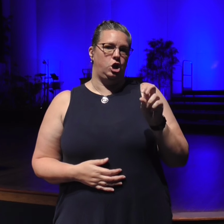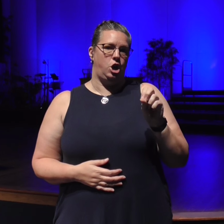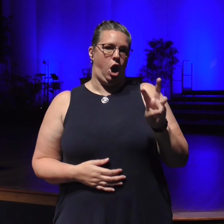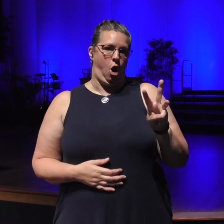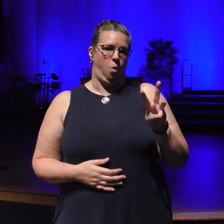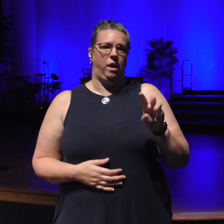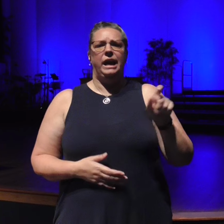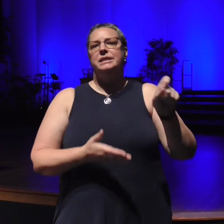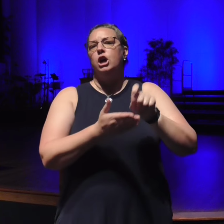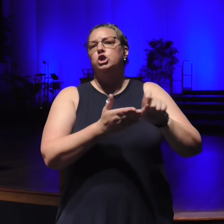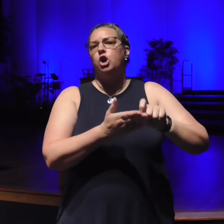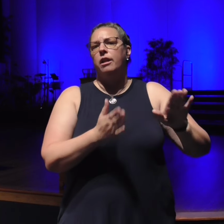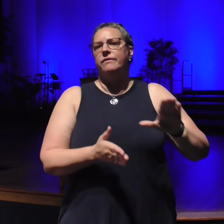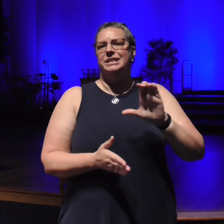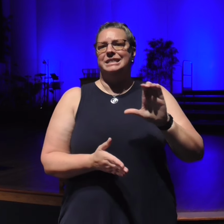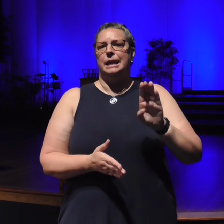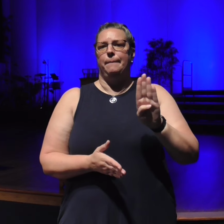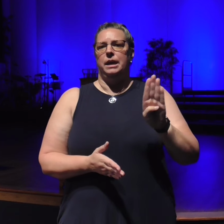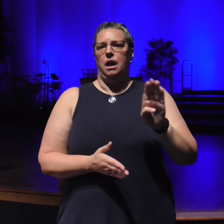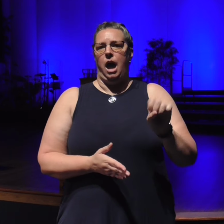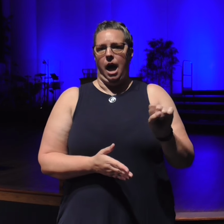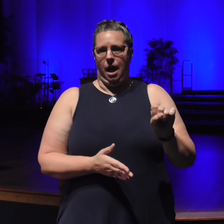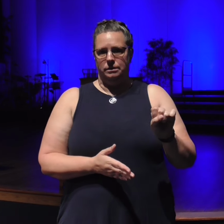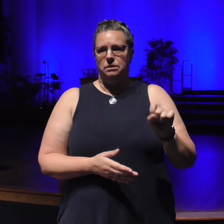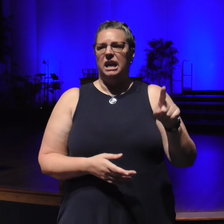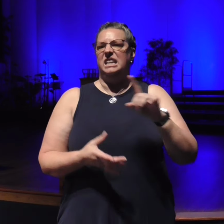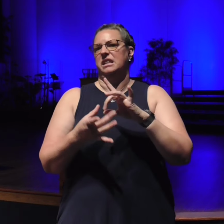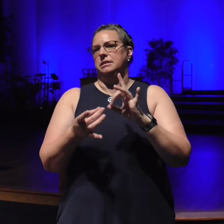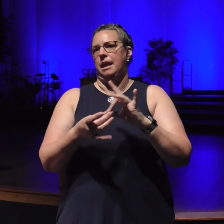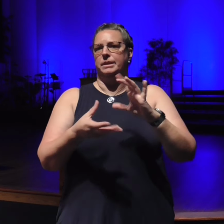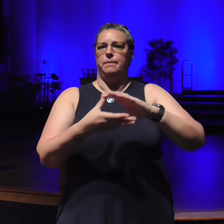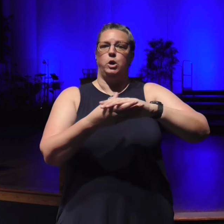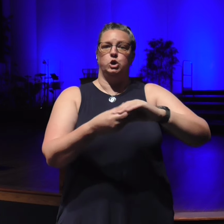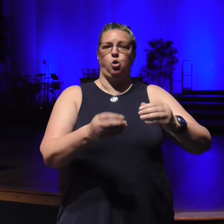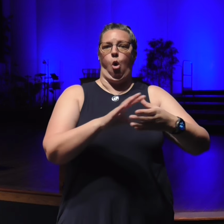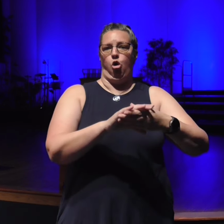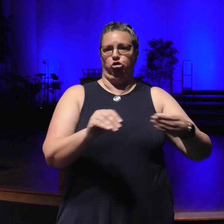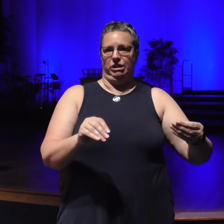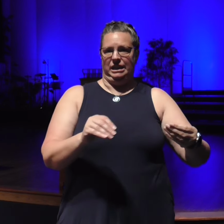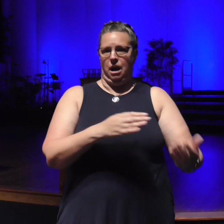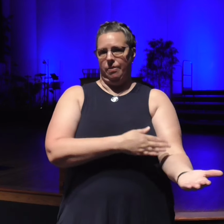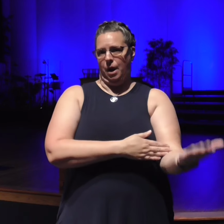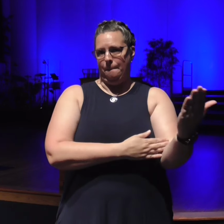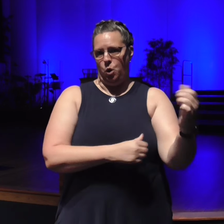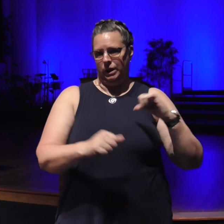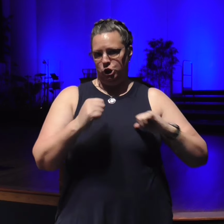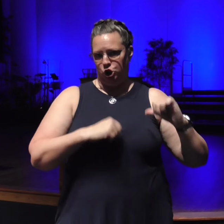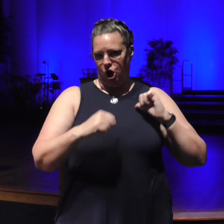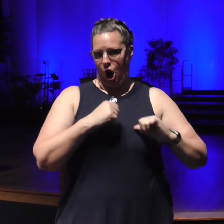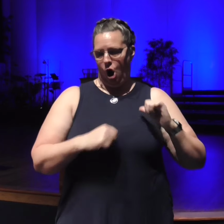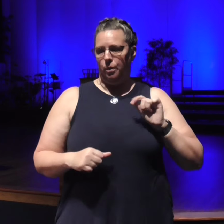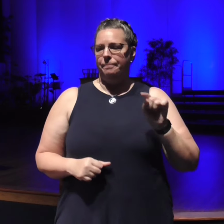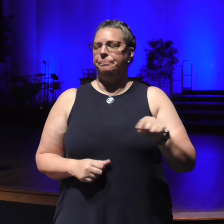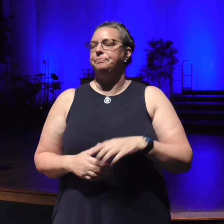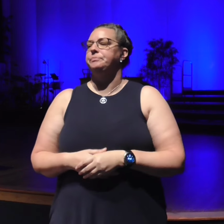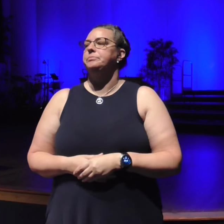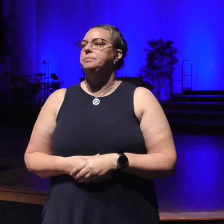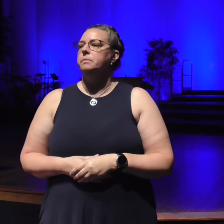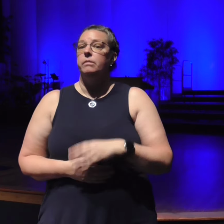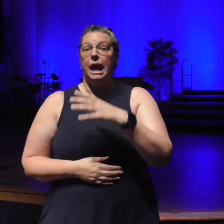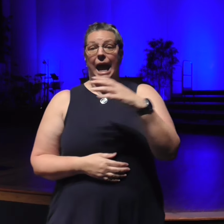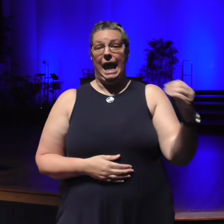CBS, and he does segments on storytelling. On CBS Morning, they're on there periodically, but he also has